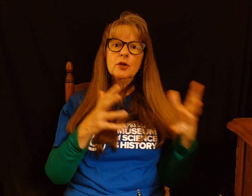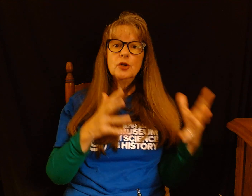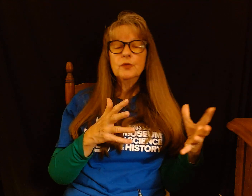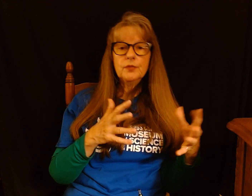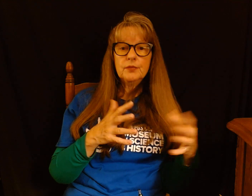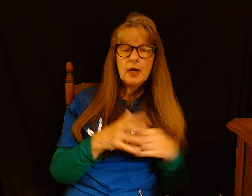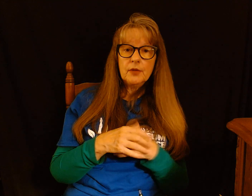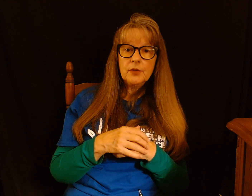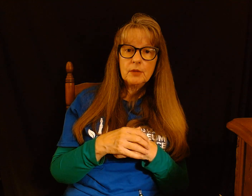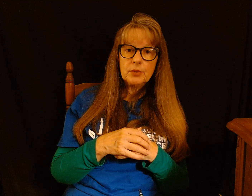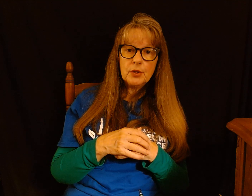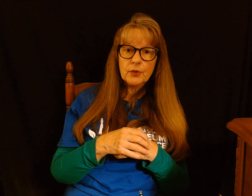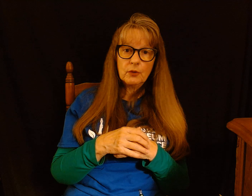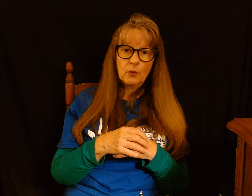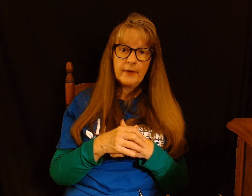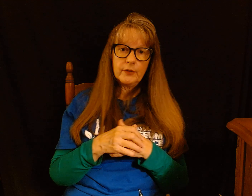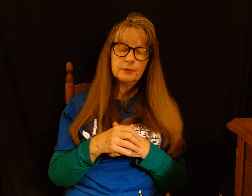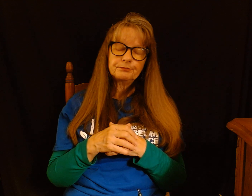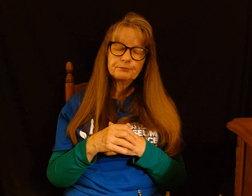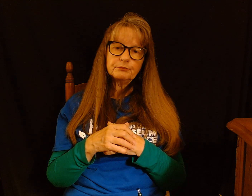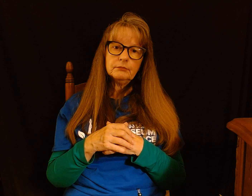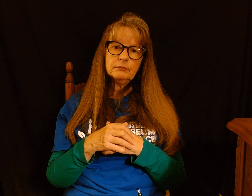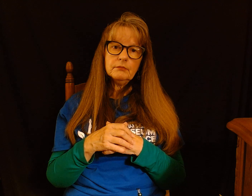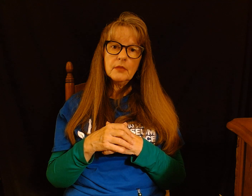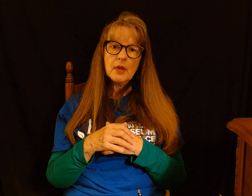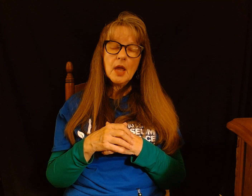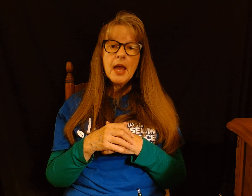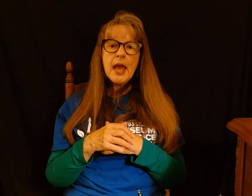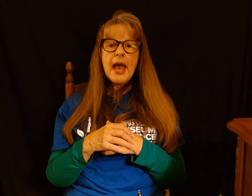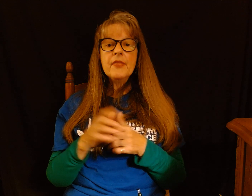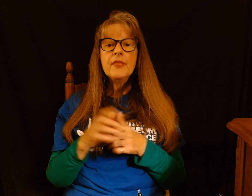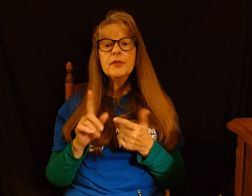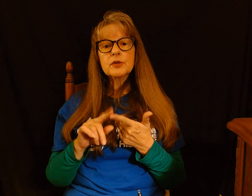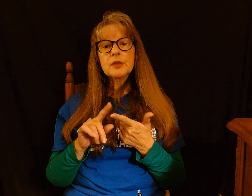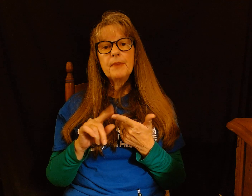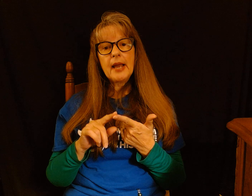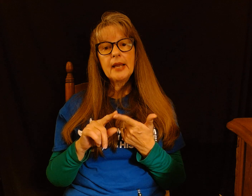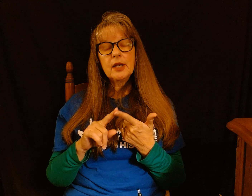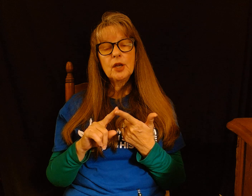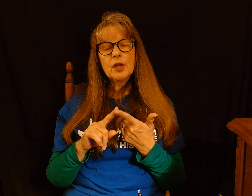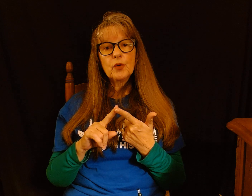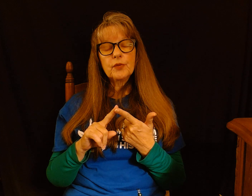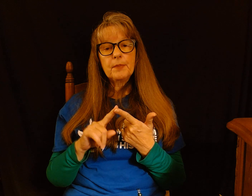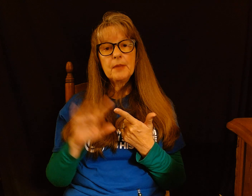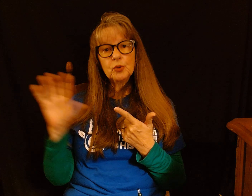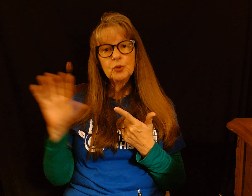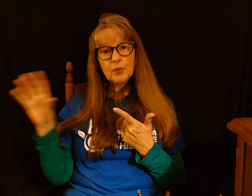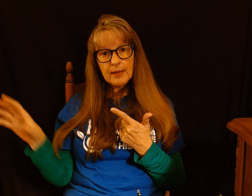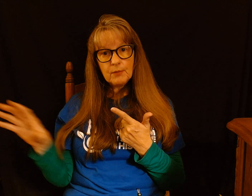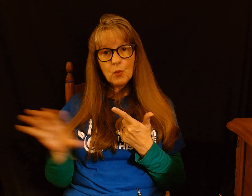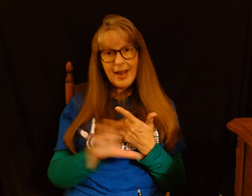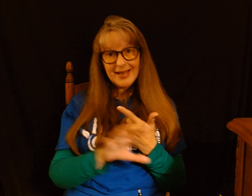pioneered the computer or whatever. And then there's a pioneer, the people who came